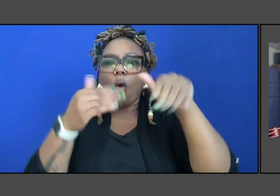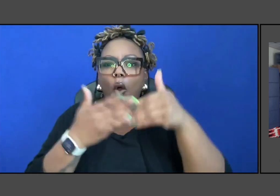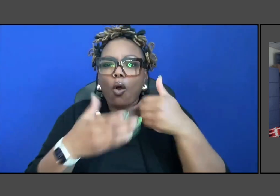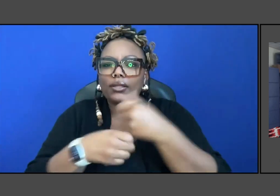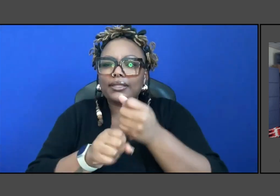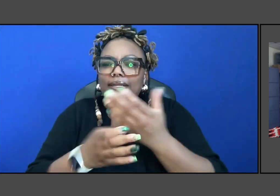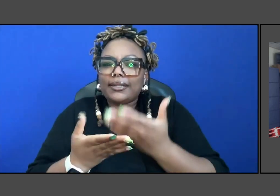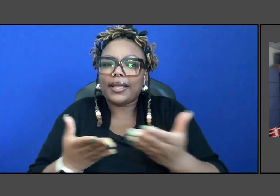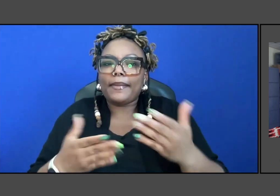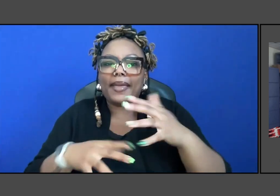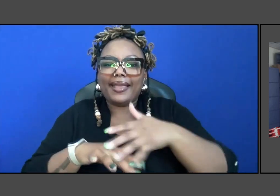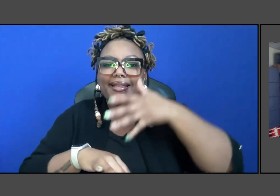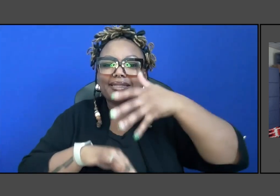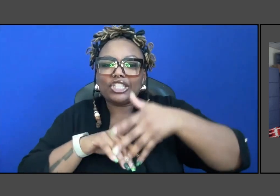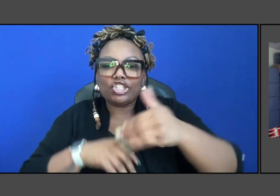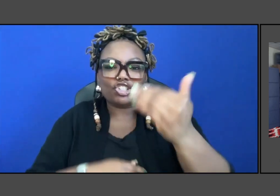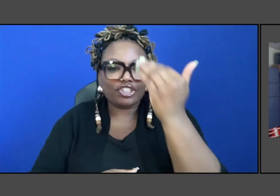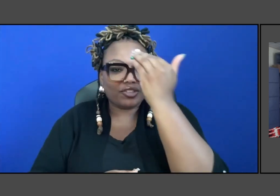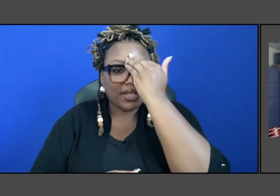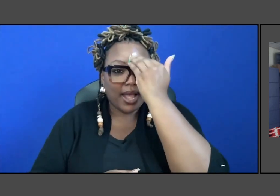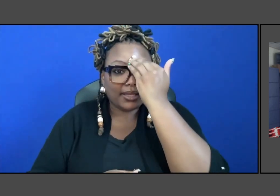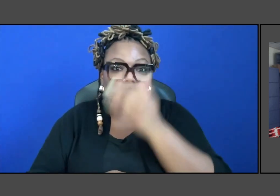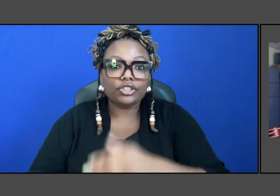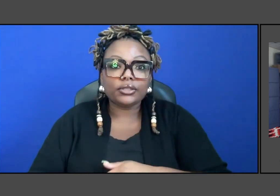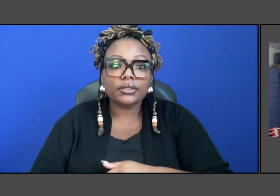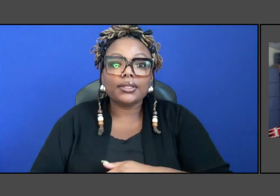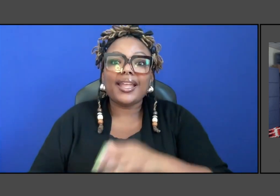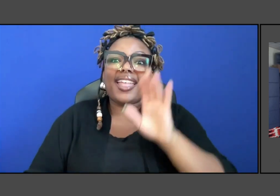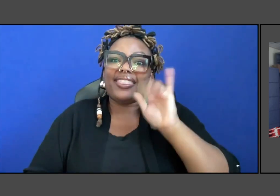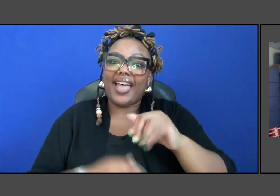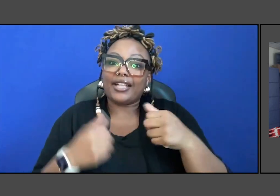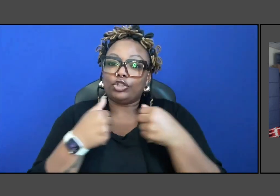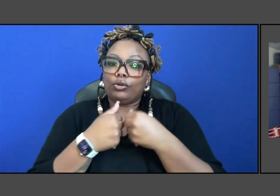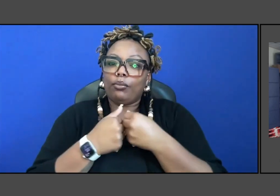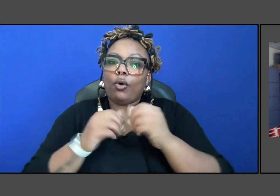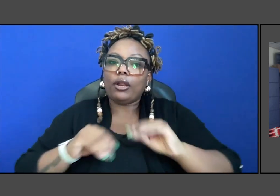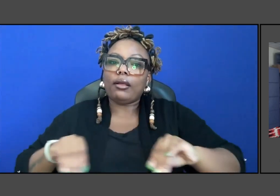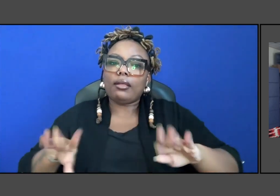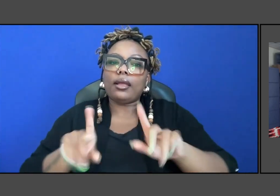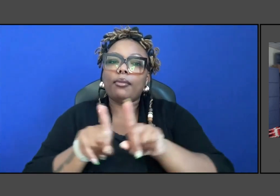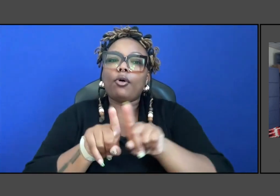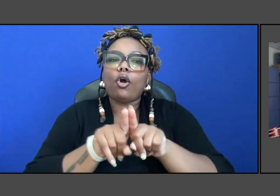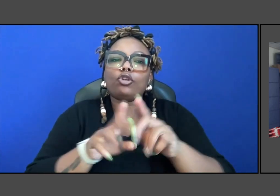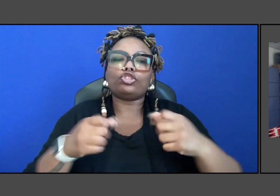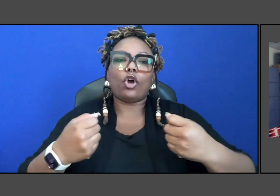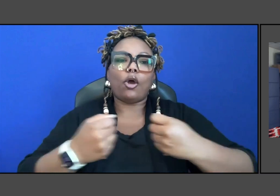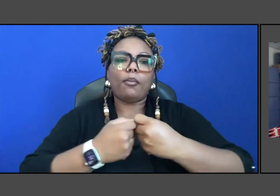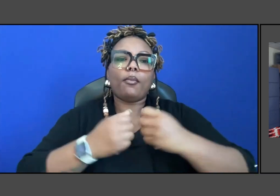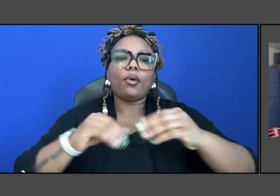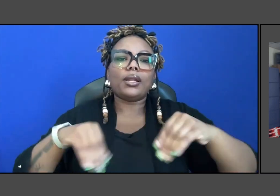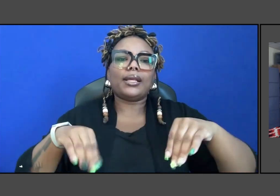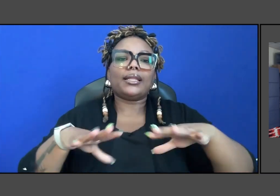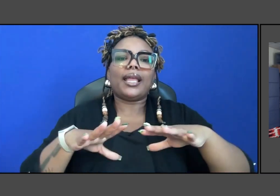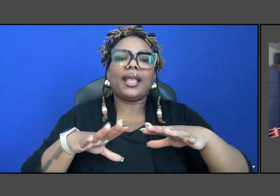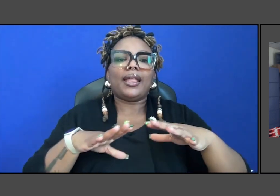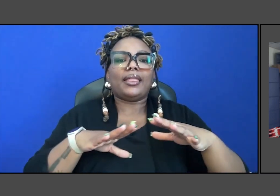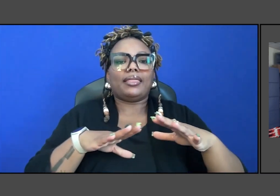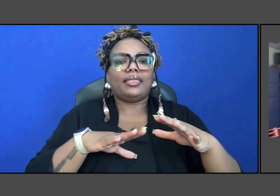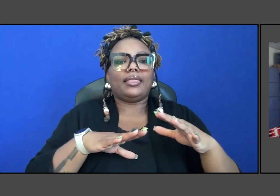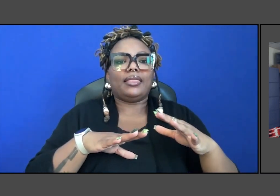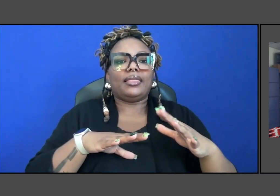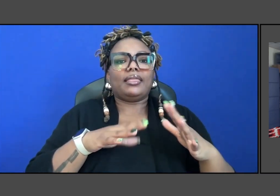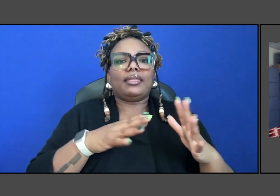knowledges, that is the borderland, but it's a borderland that's been imposed over